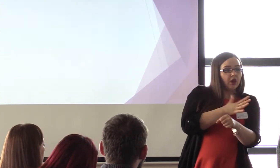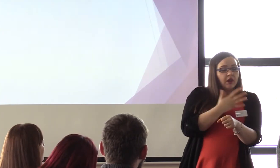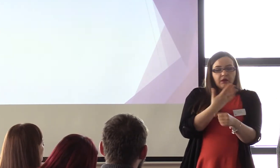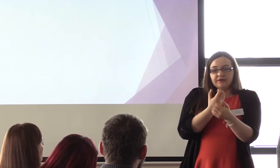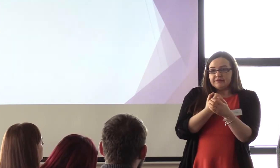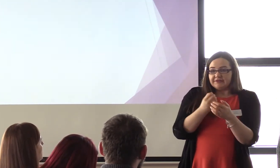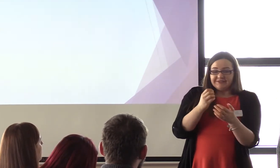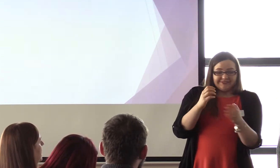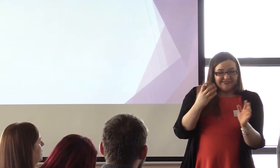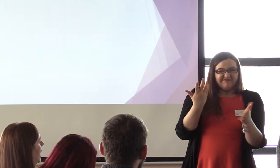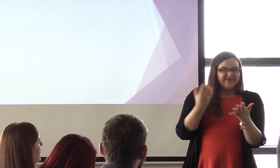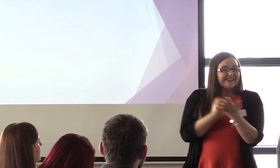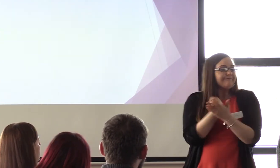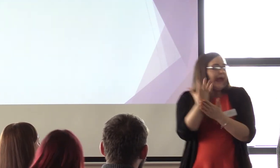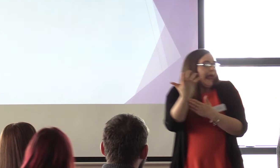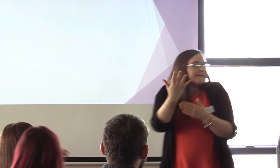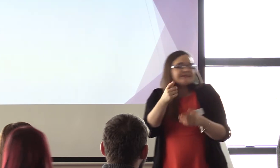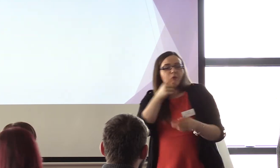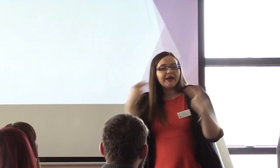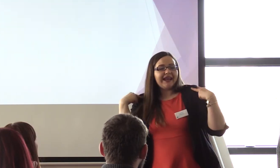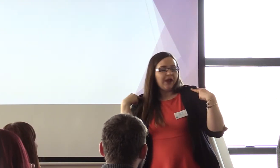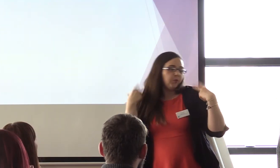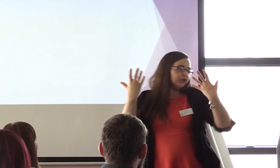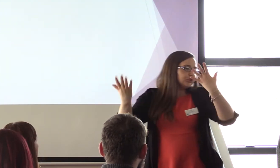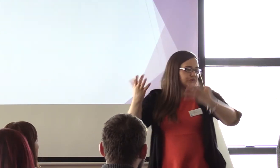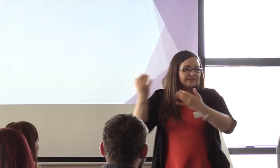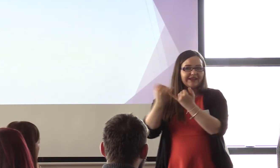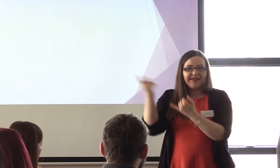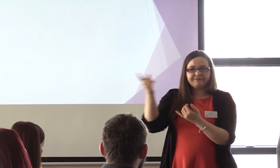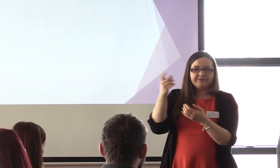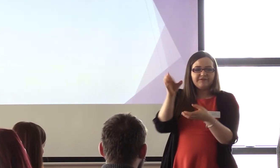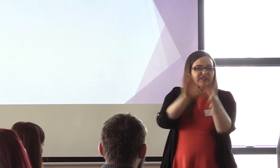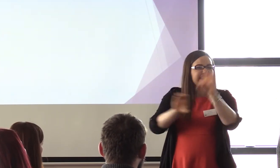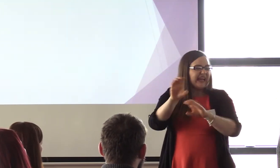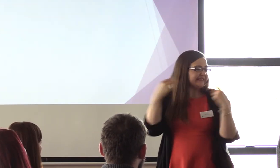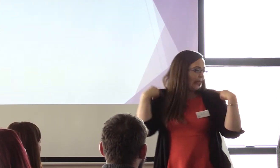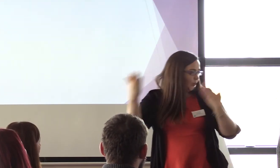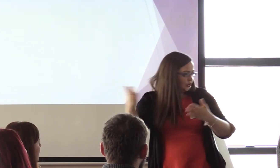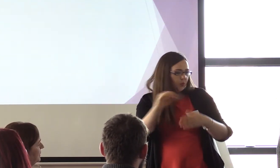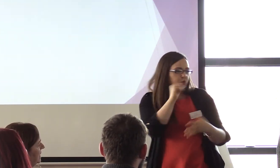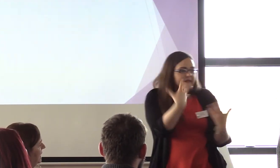signs wouldn't be, I suppose, fully developed in spoken language. In terms of, say,